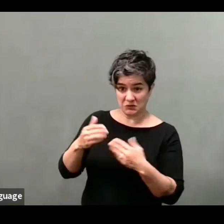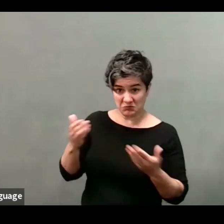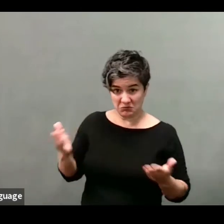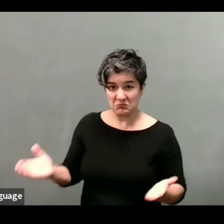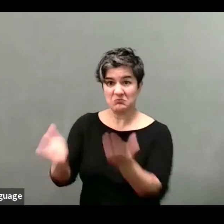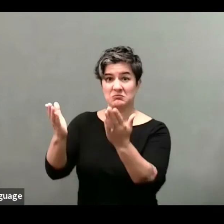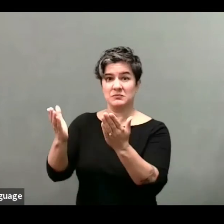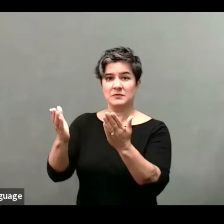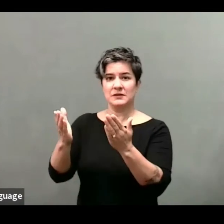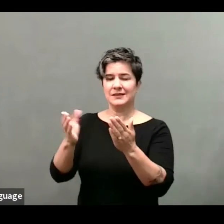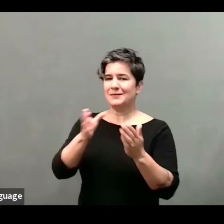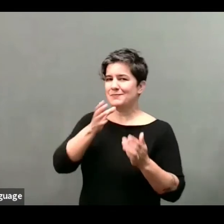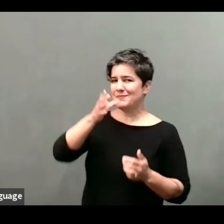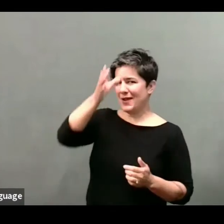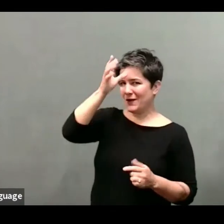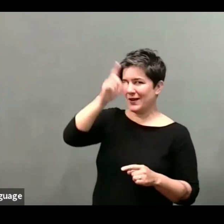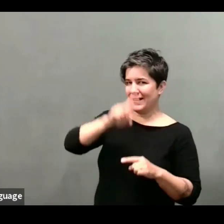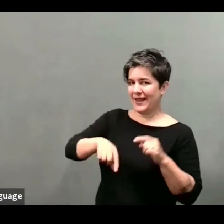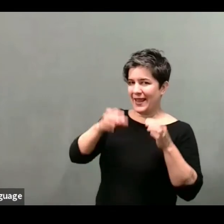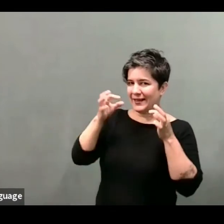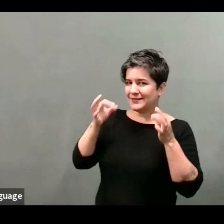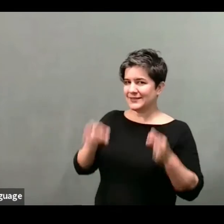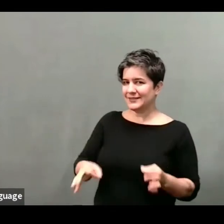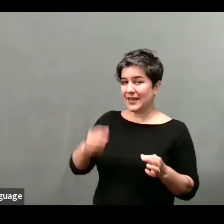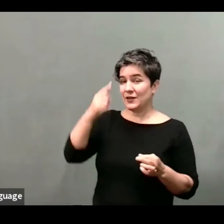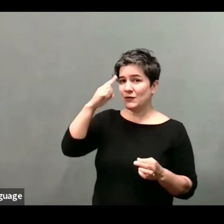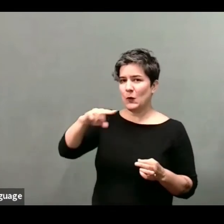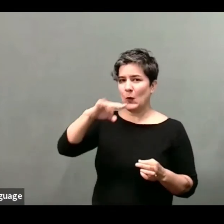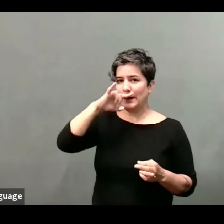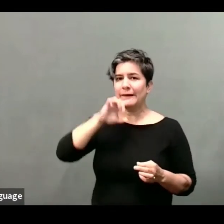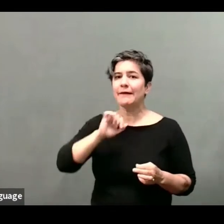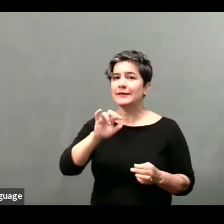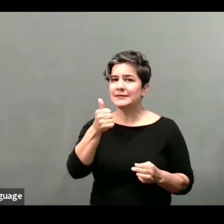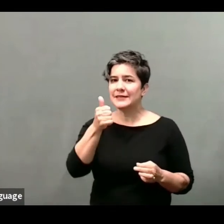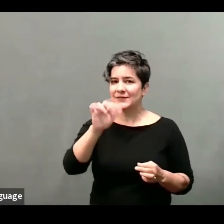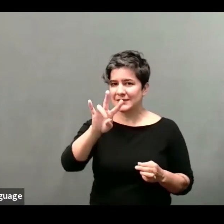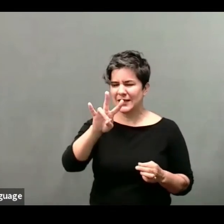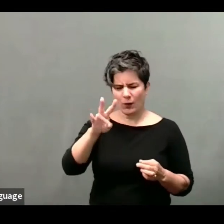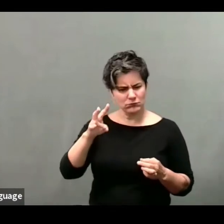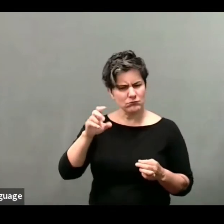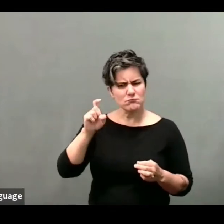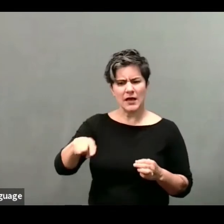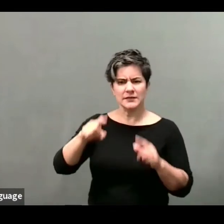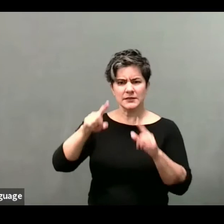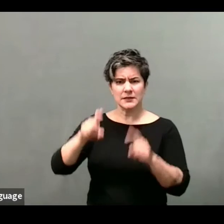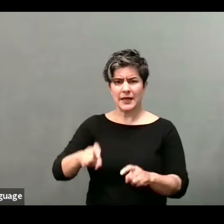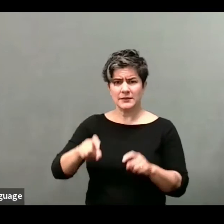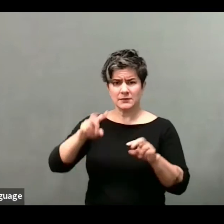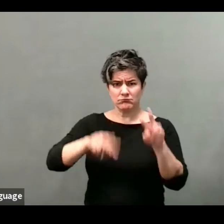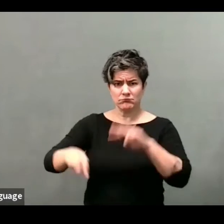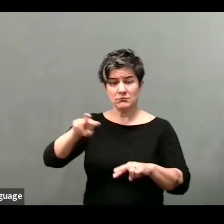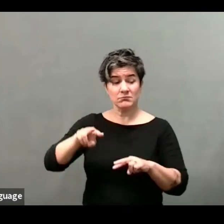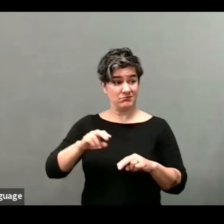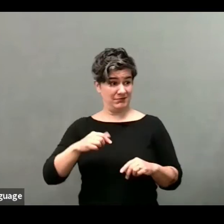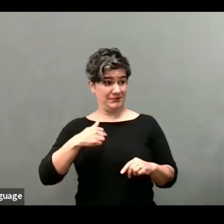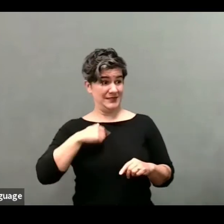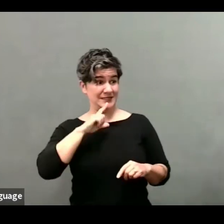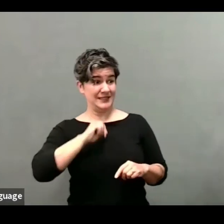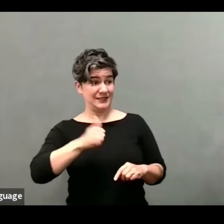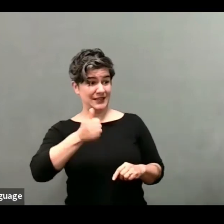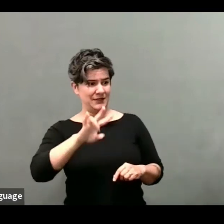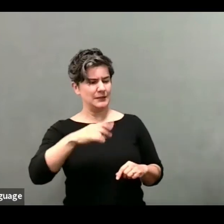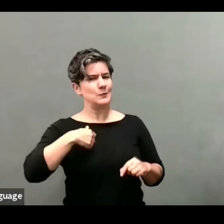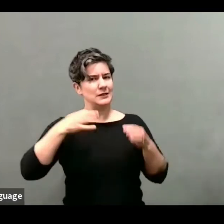a parent can't decide on behalf of a 17-year-old that, no, you're going to get this exam. That 17-year-old gets to decide